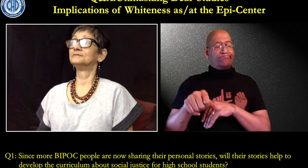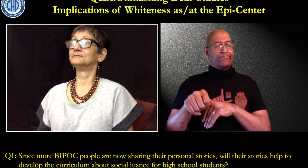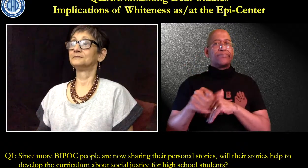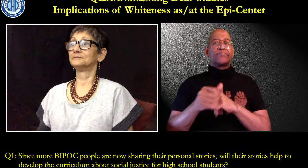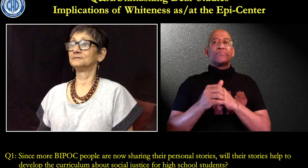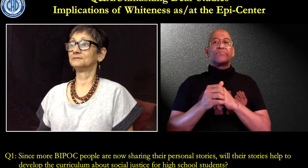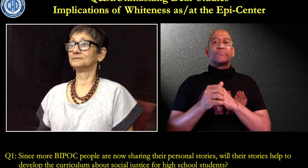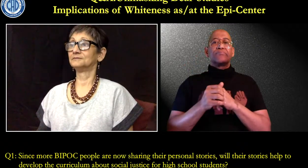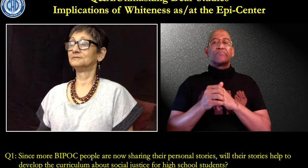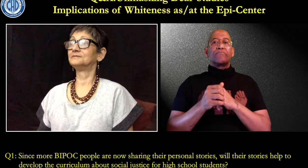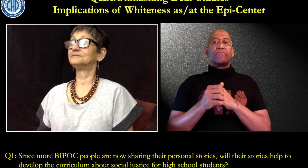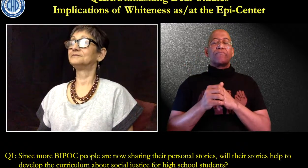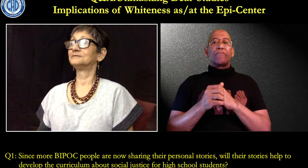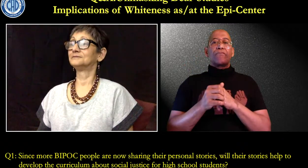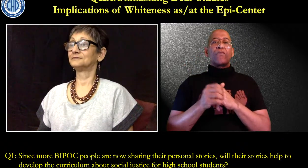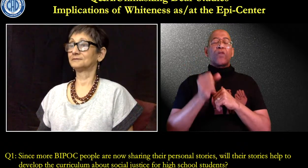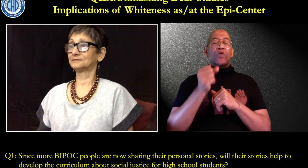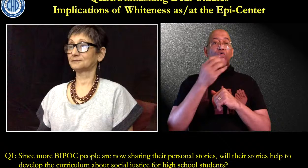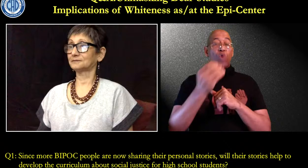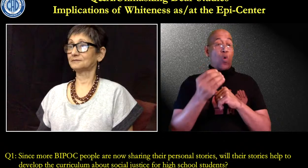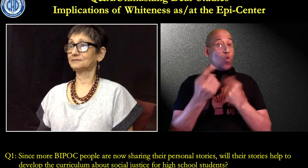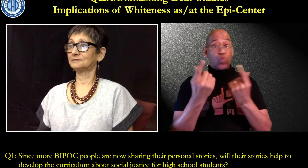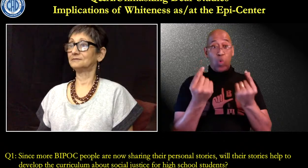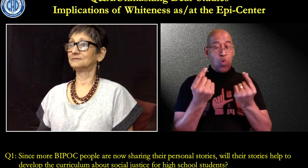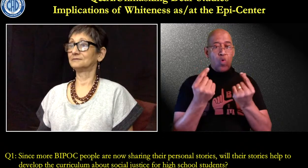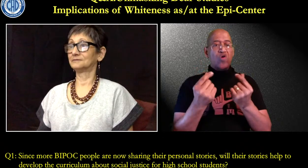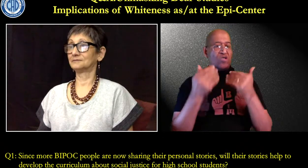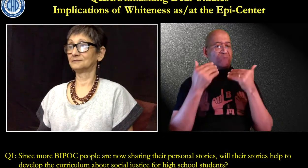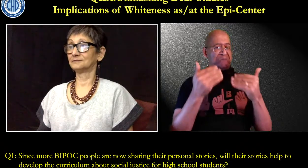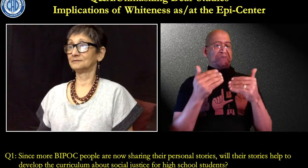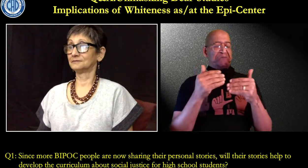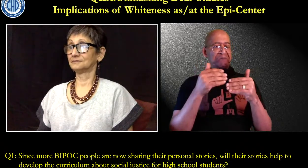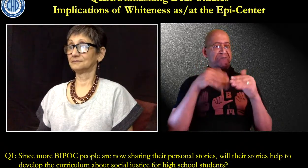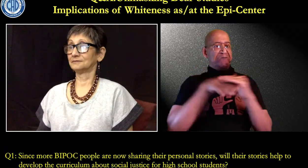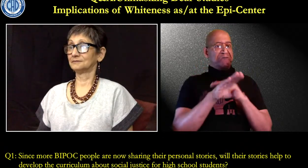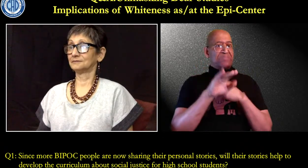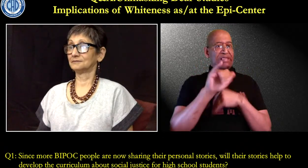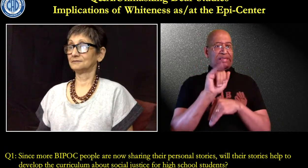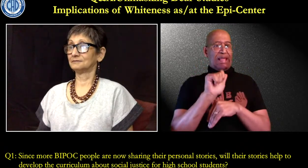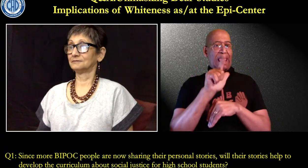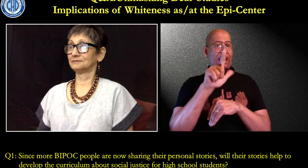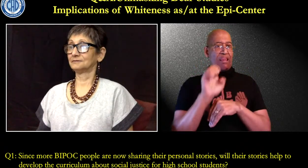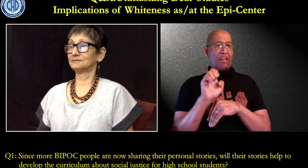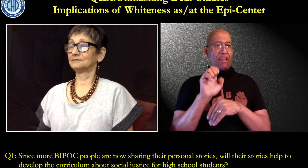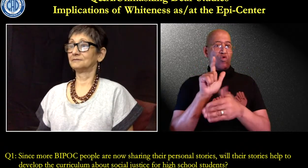going to Gallaudet, he wouldn't be able to because he kept getting denied. That was his dream to go. So